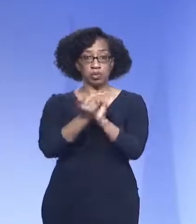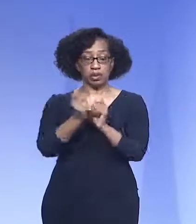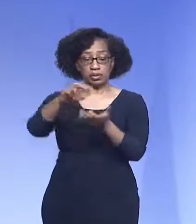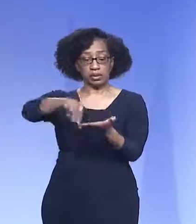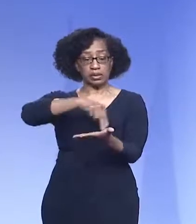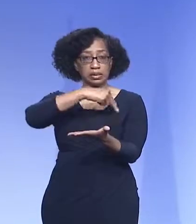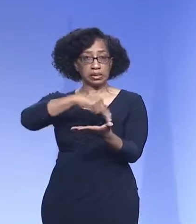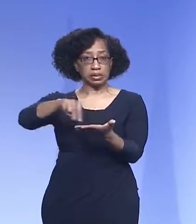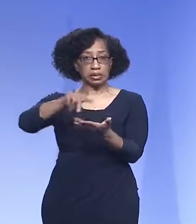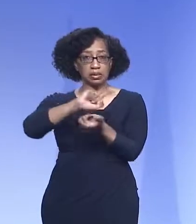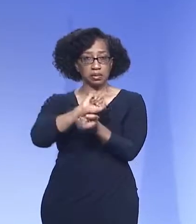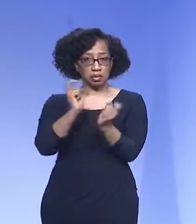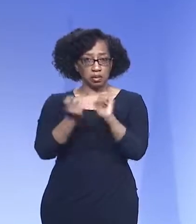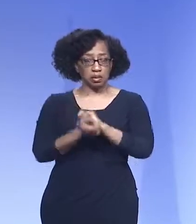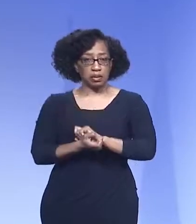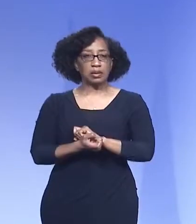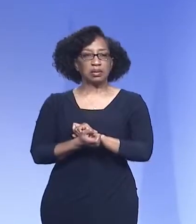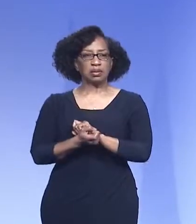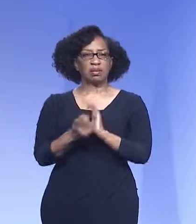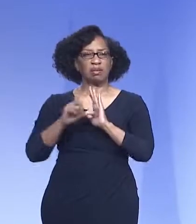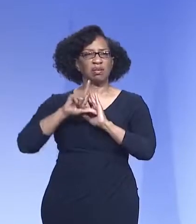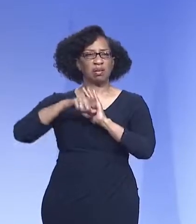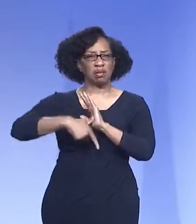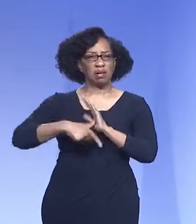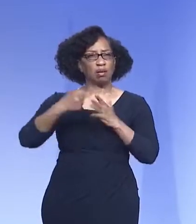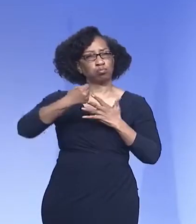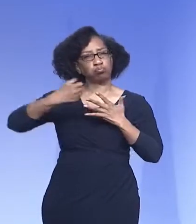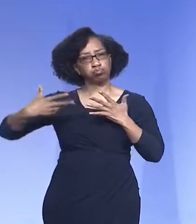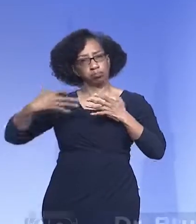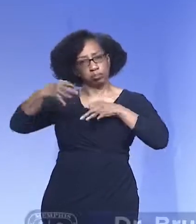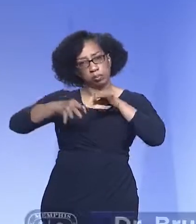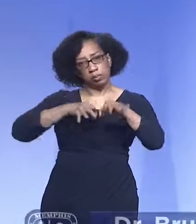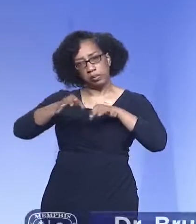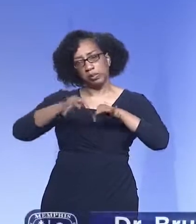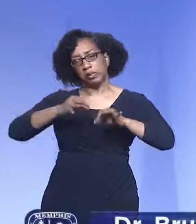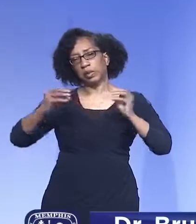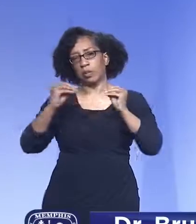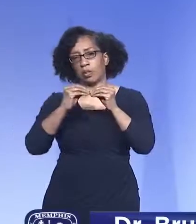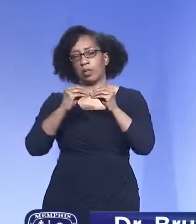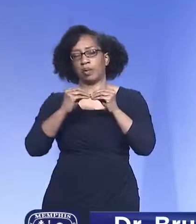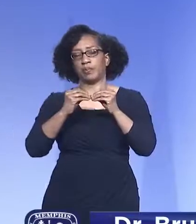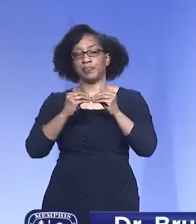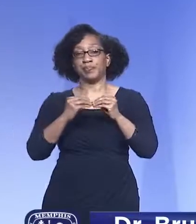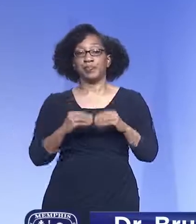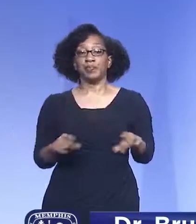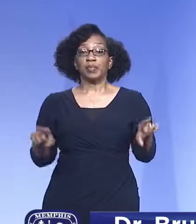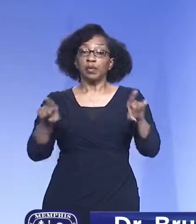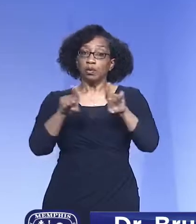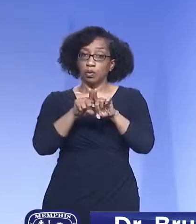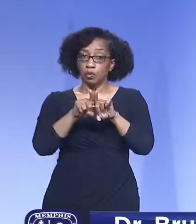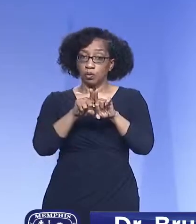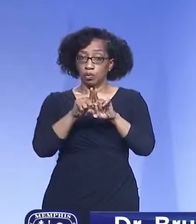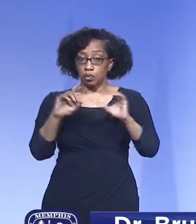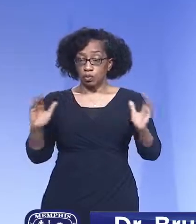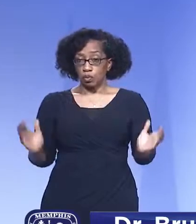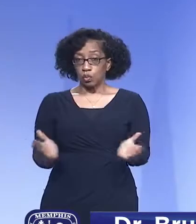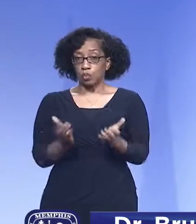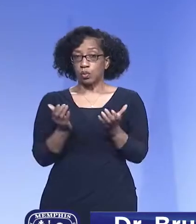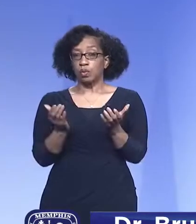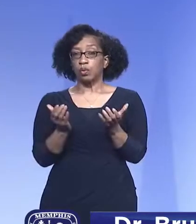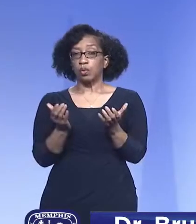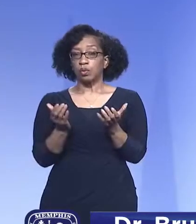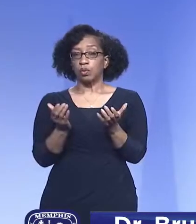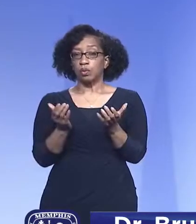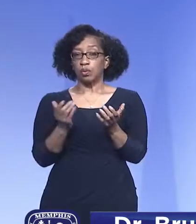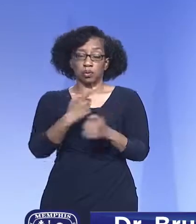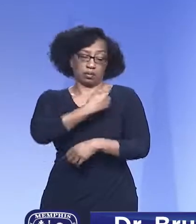dancing, and more will be said about that. And we're encouraging, of course,